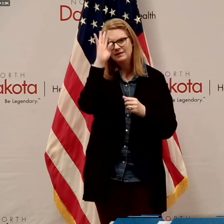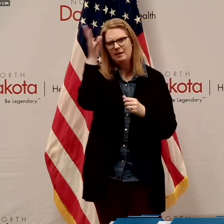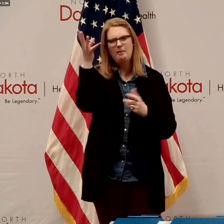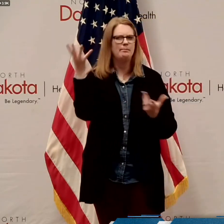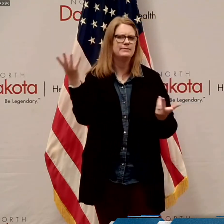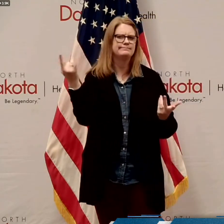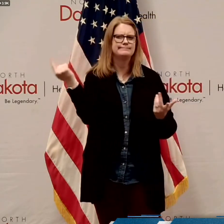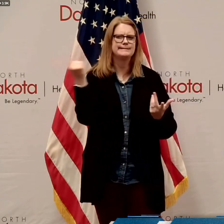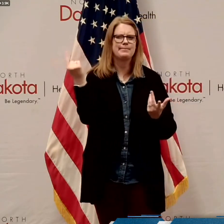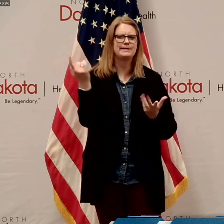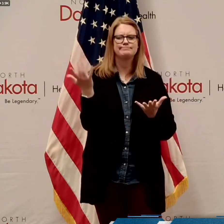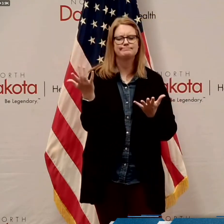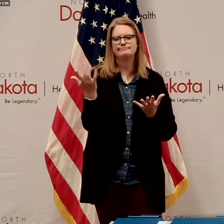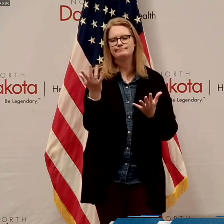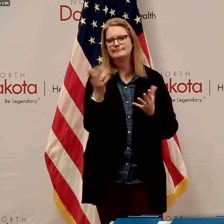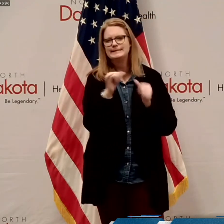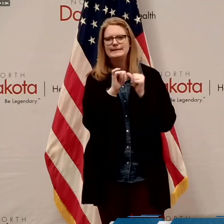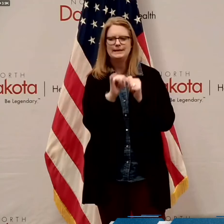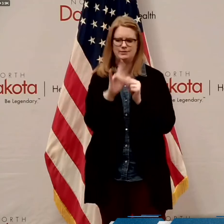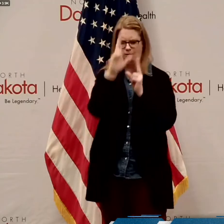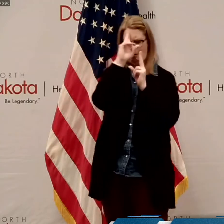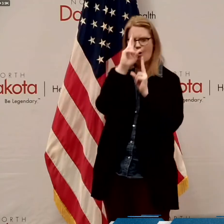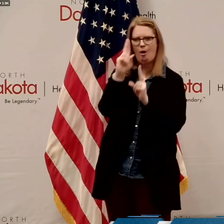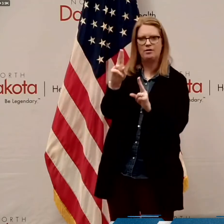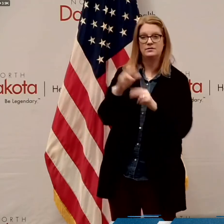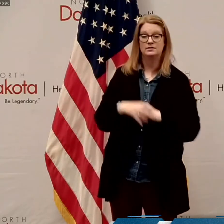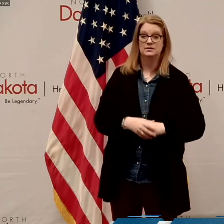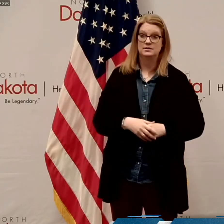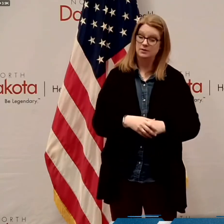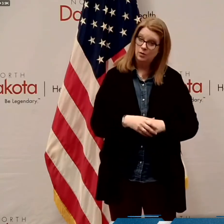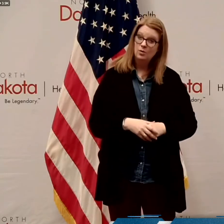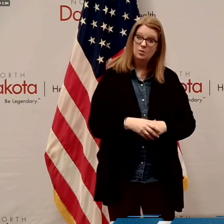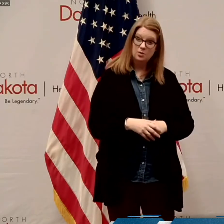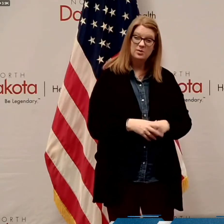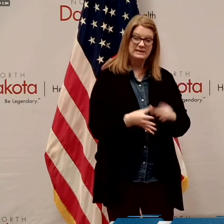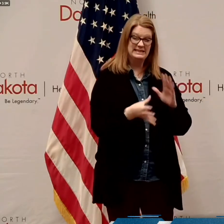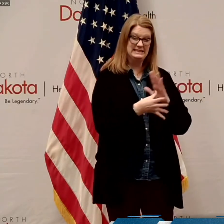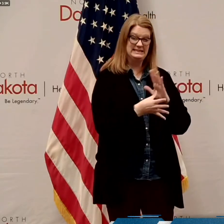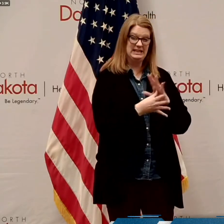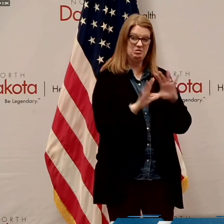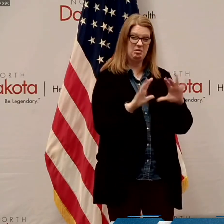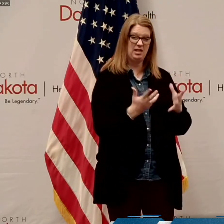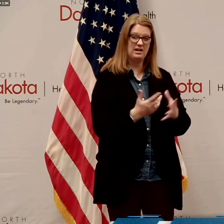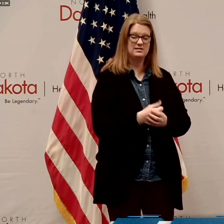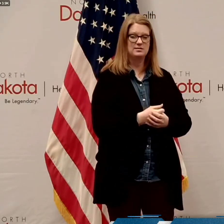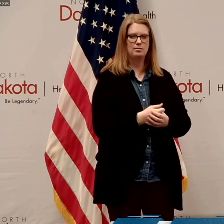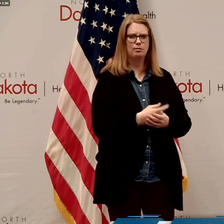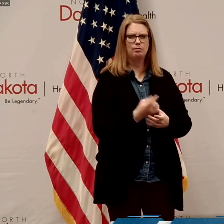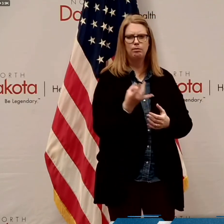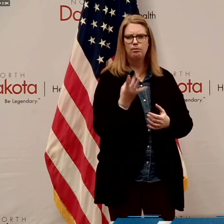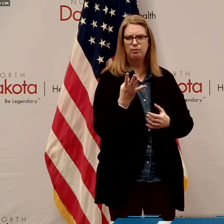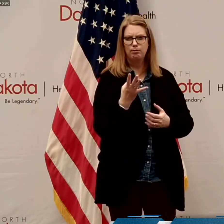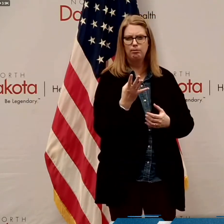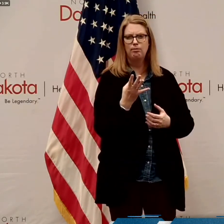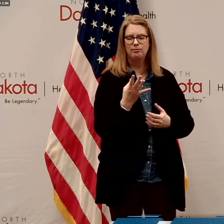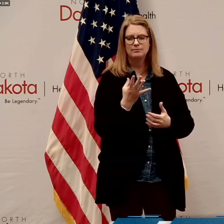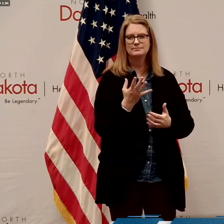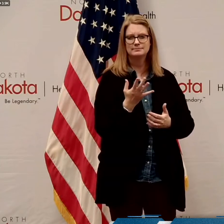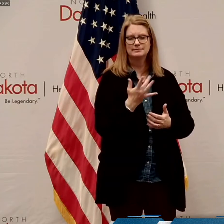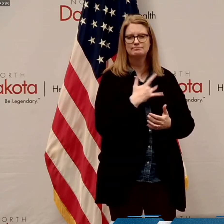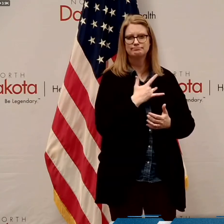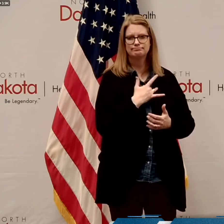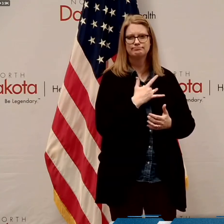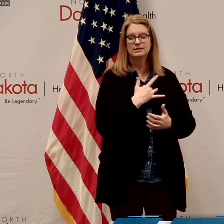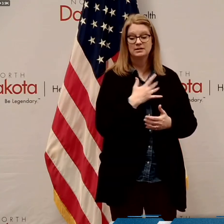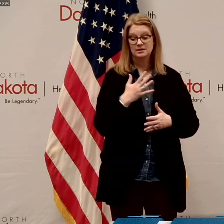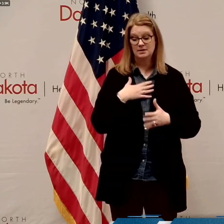creative ways to continue to honor that. Because again, for the seniors in particular, this is hard to fathom. I can remember the spring